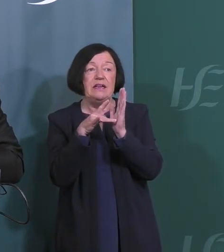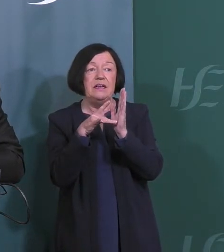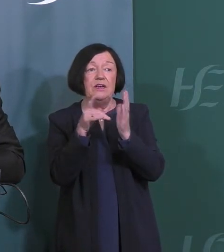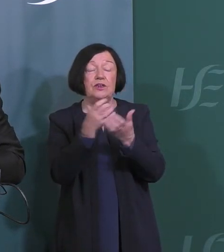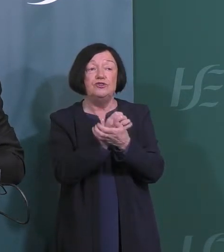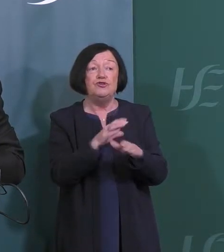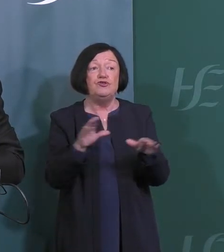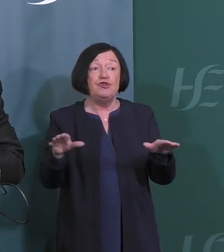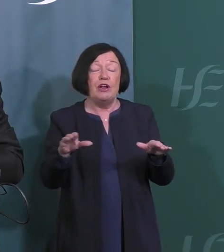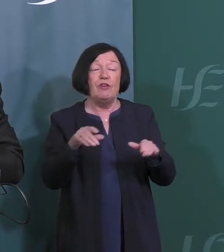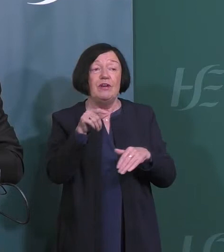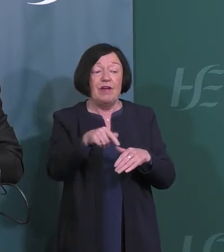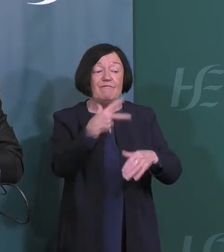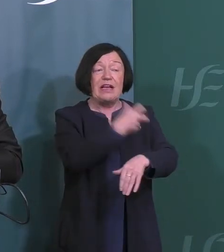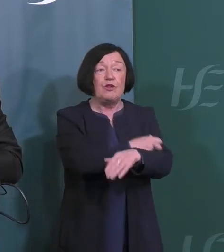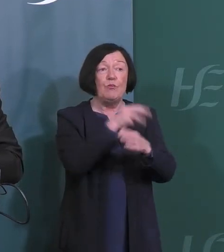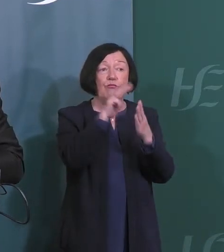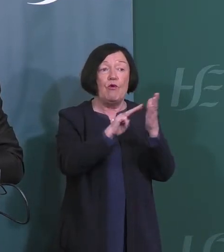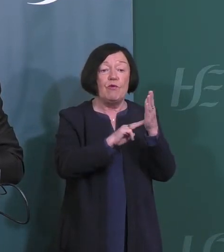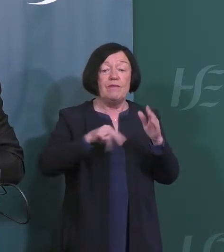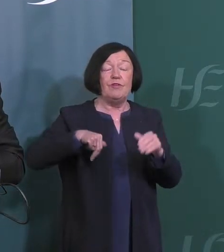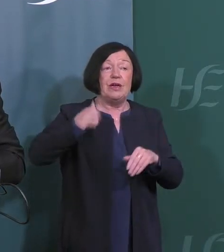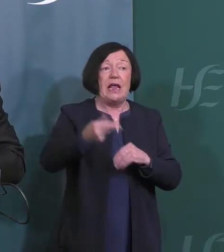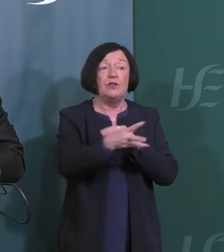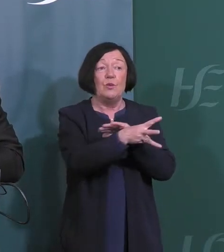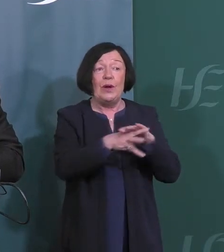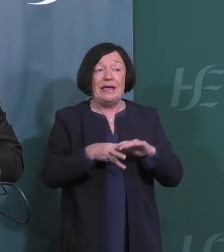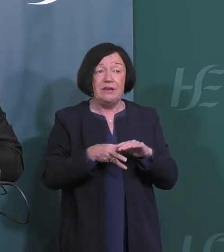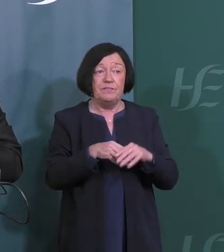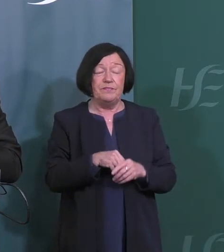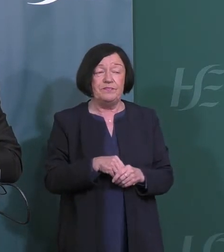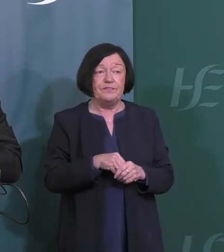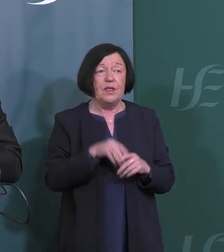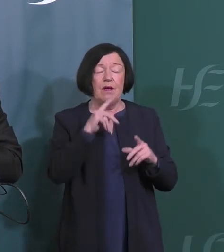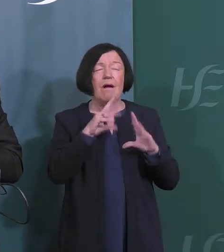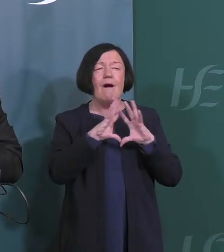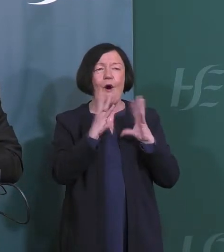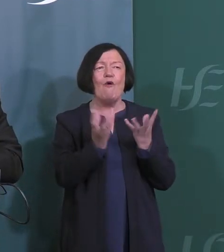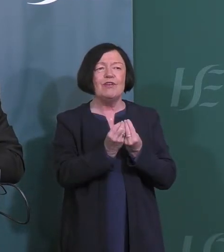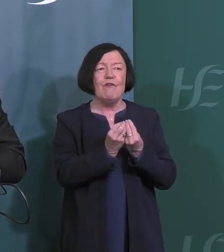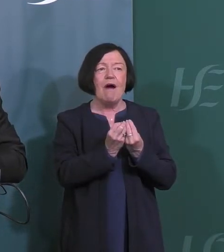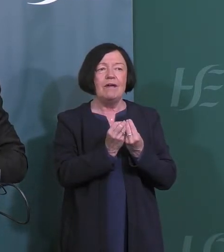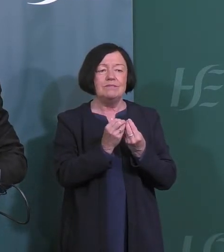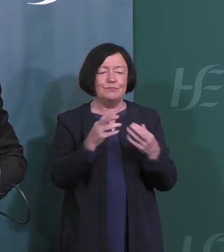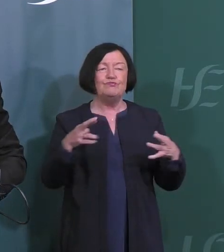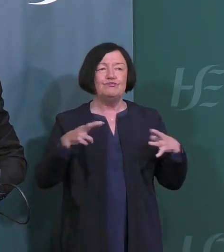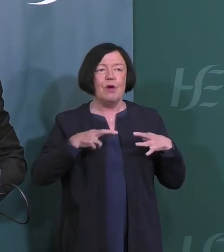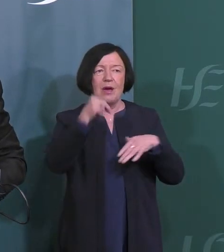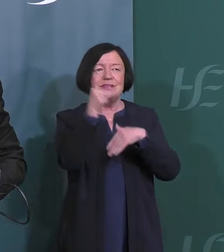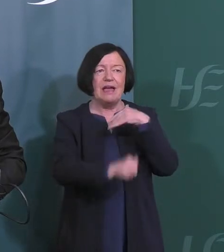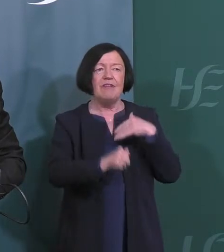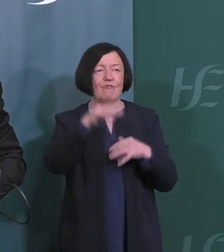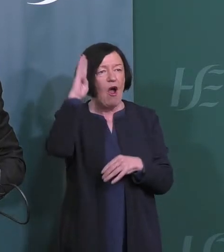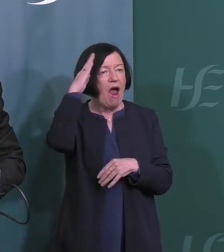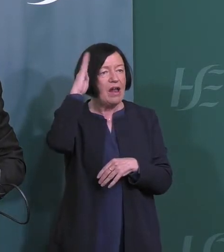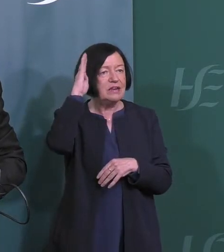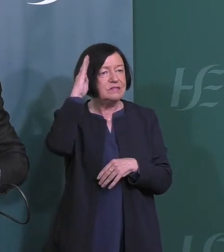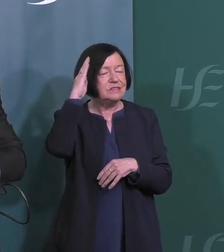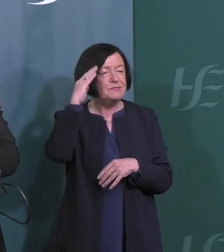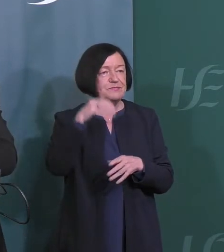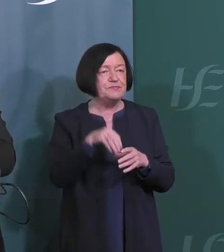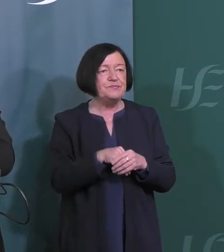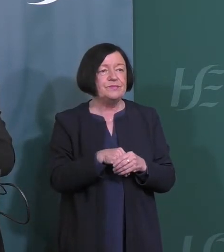children vaccination programme for next week. But overall, I think a very proud day for Ireland